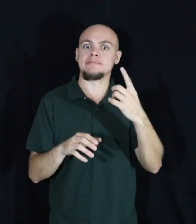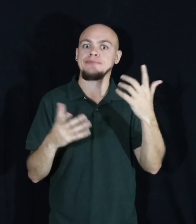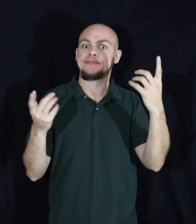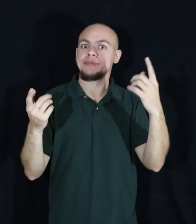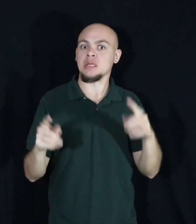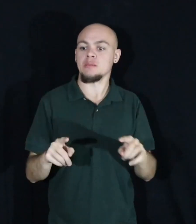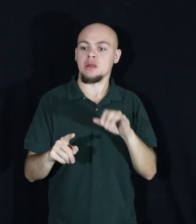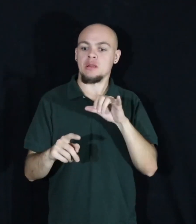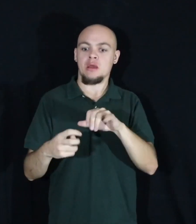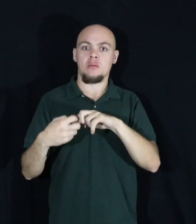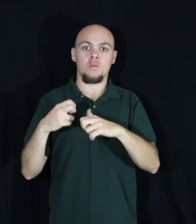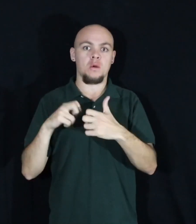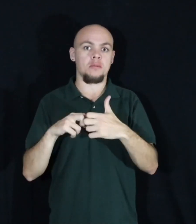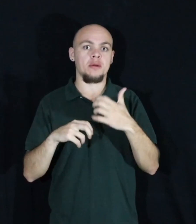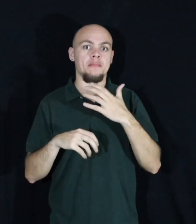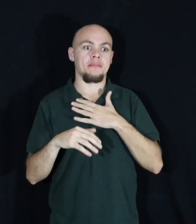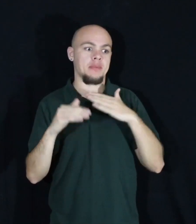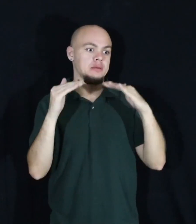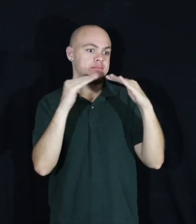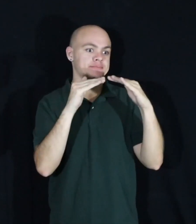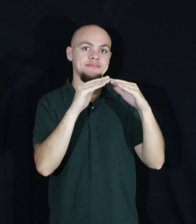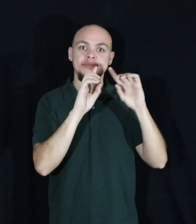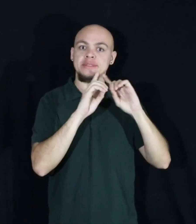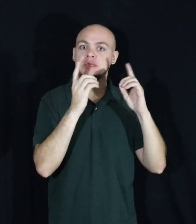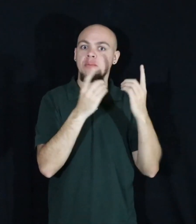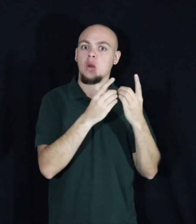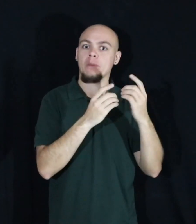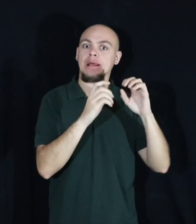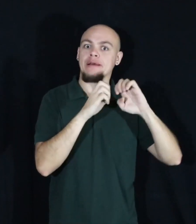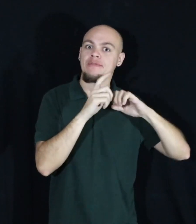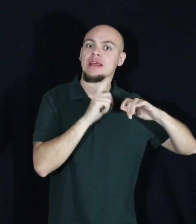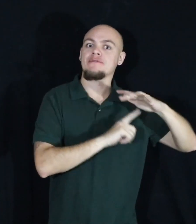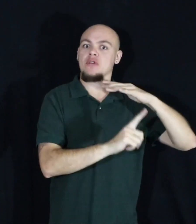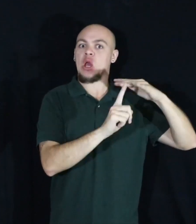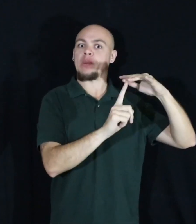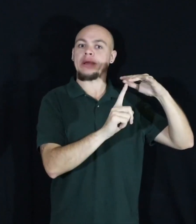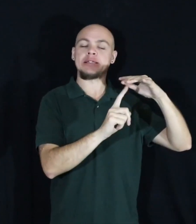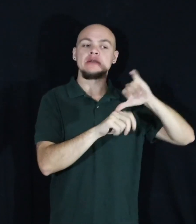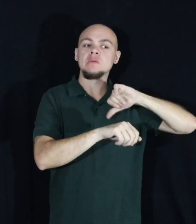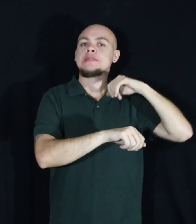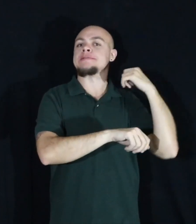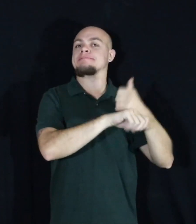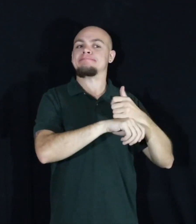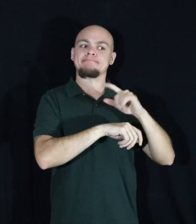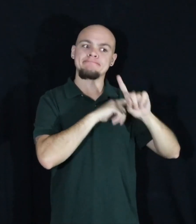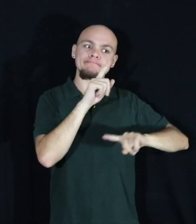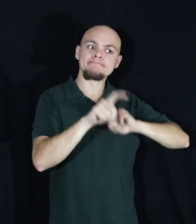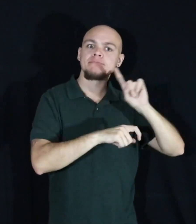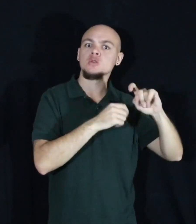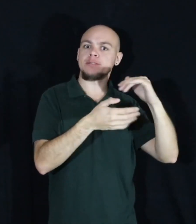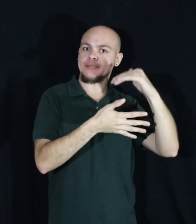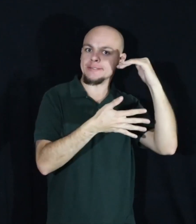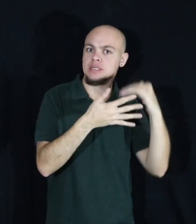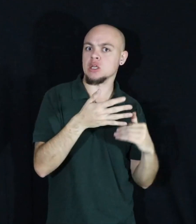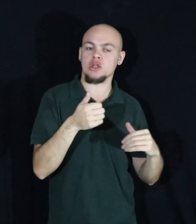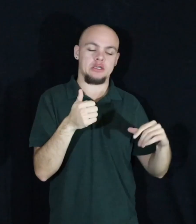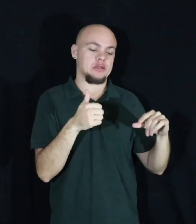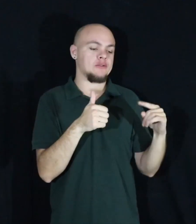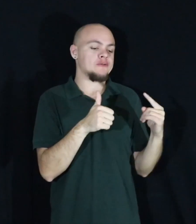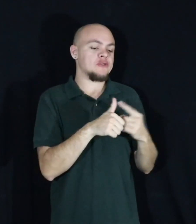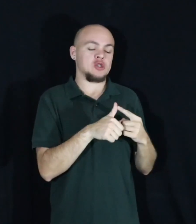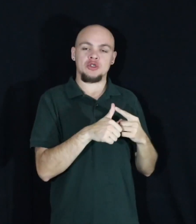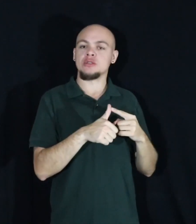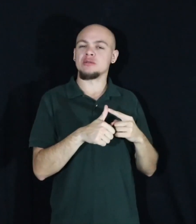took the problem to my colleagues at the Department of the Environment, and we started to ask questions. Our first question